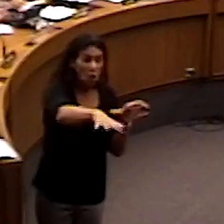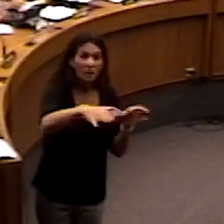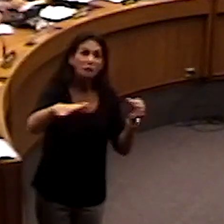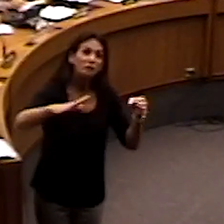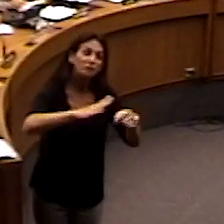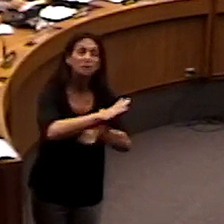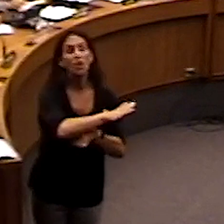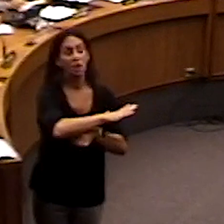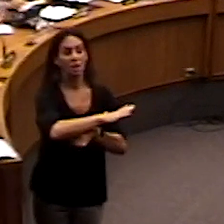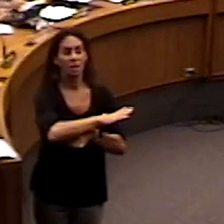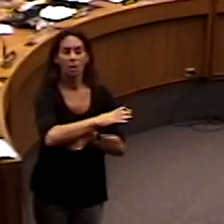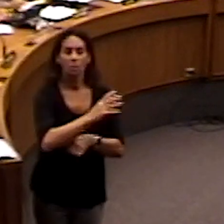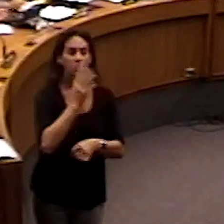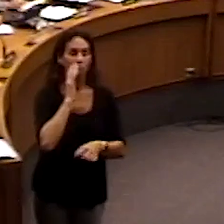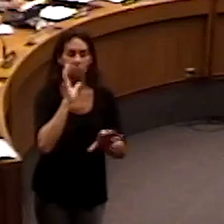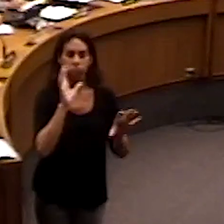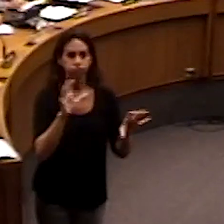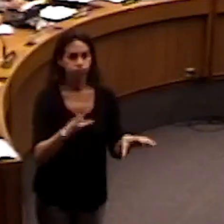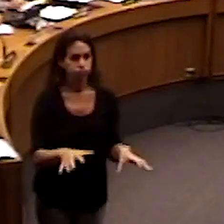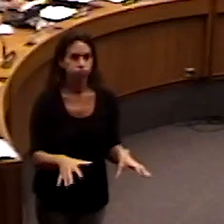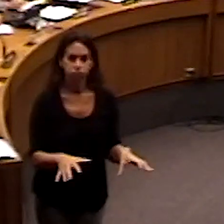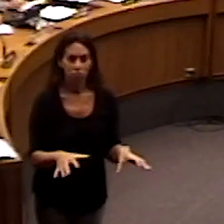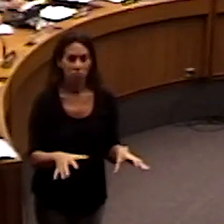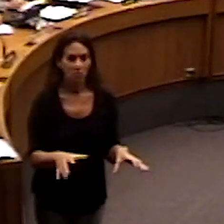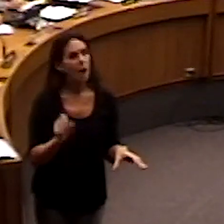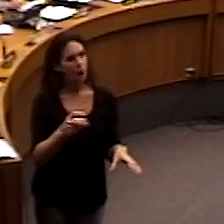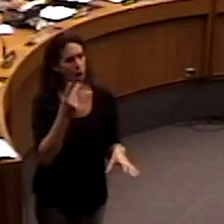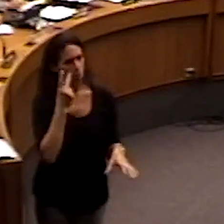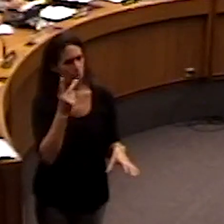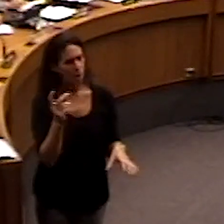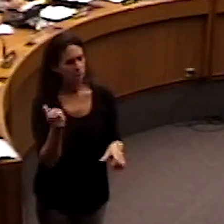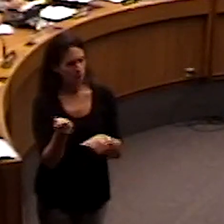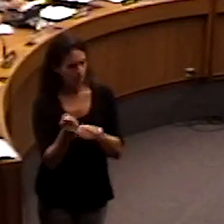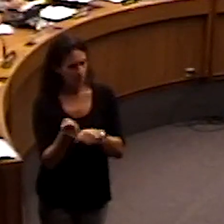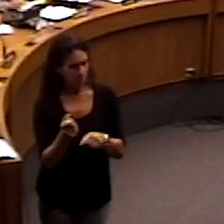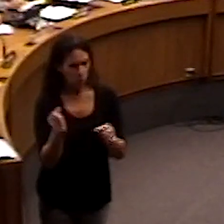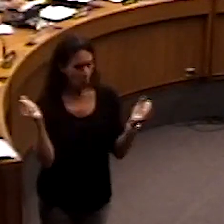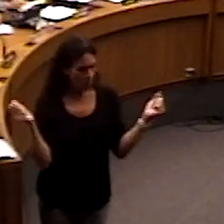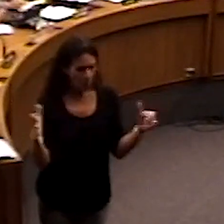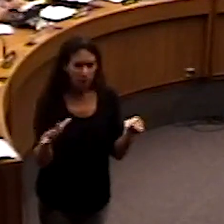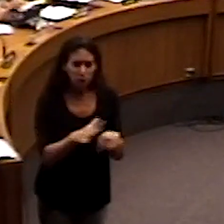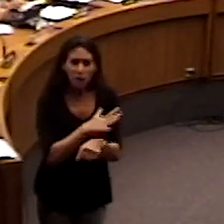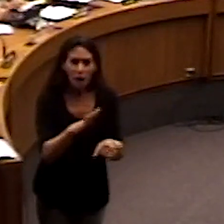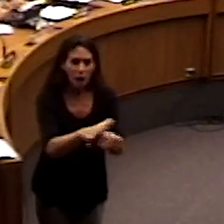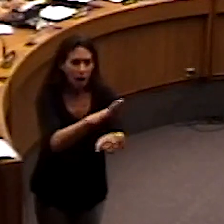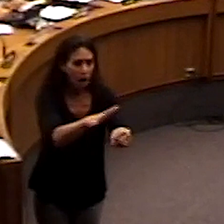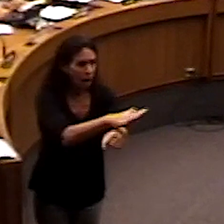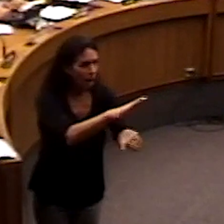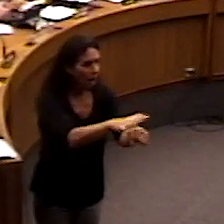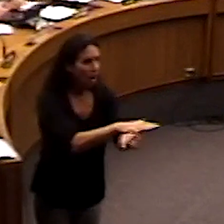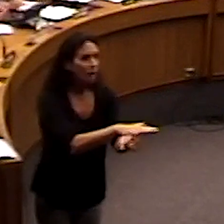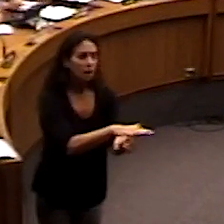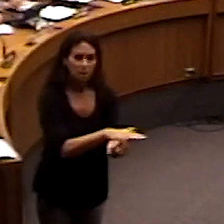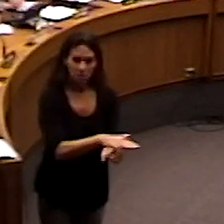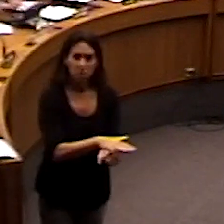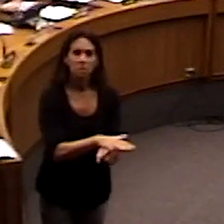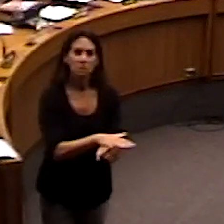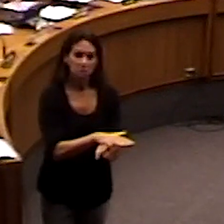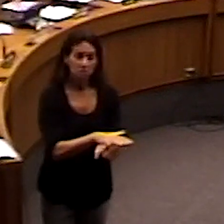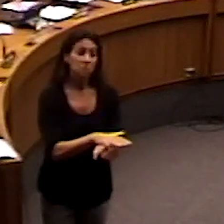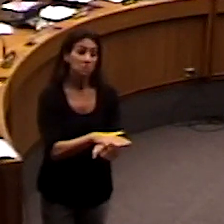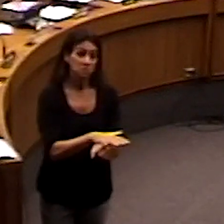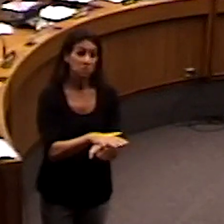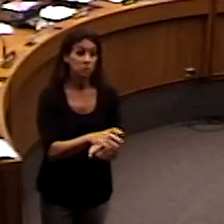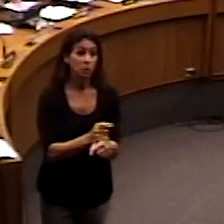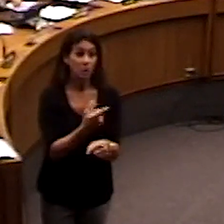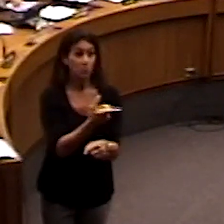there. It really was great. I pulled over, watched them play, and I couldn't believe it. Every court was filled. And I guess the lights go out at 10. They got a 10. So you're waiting for the lights